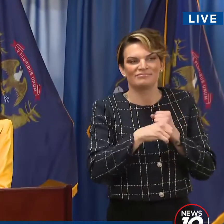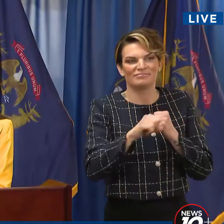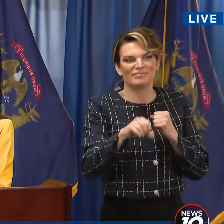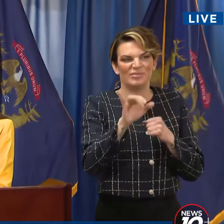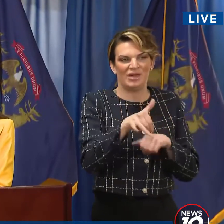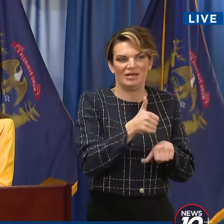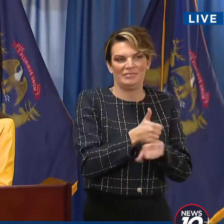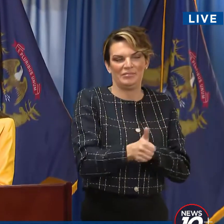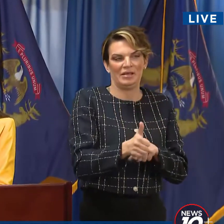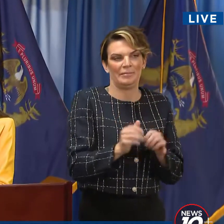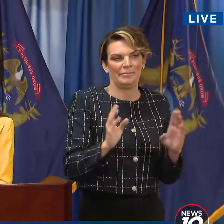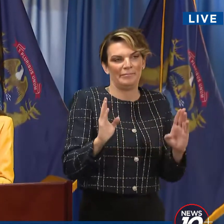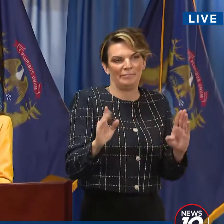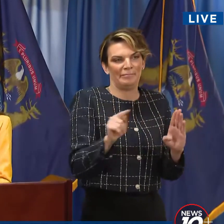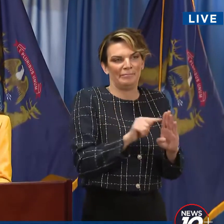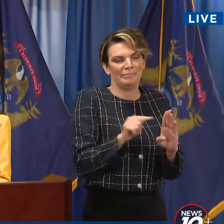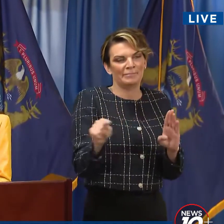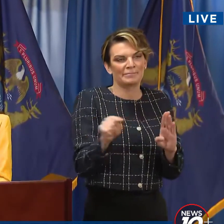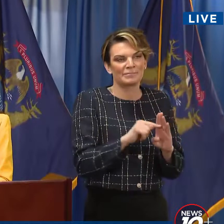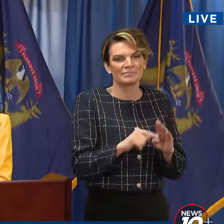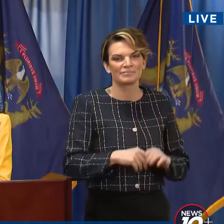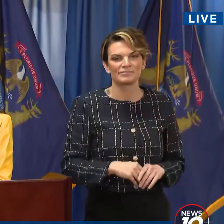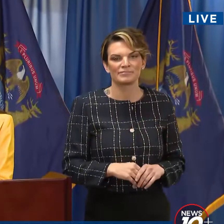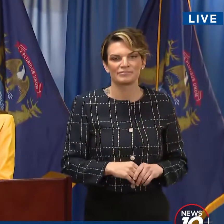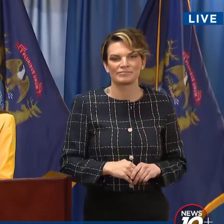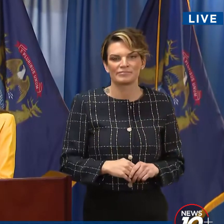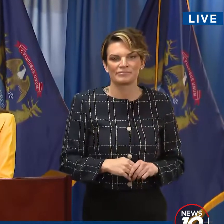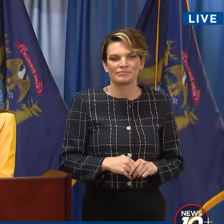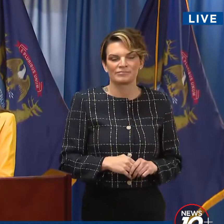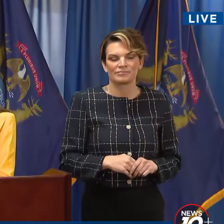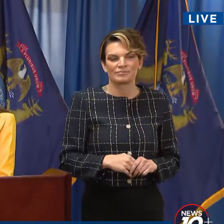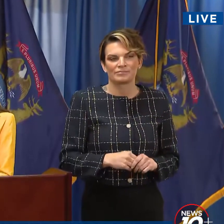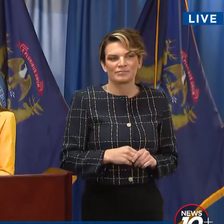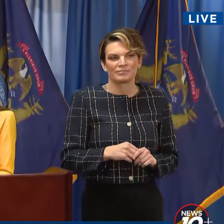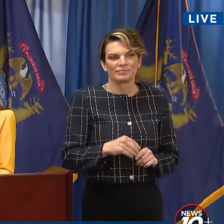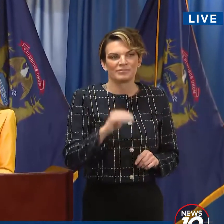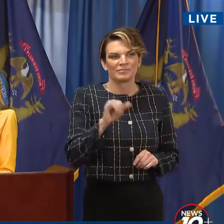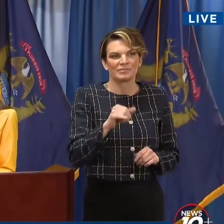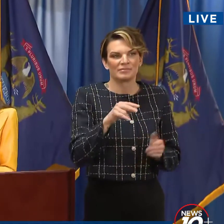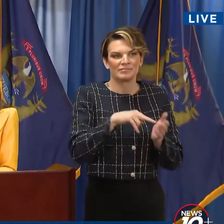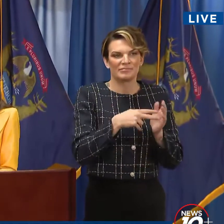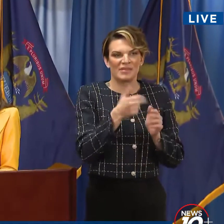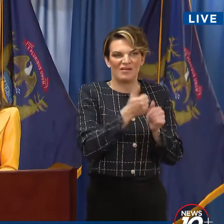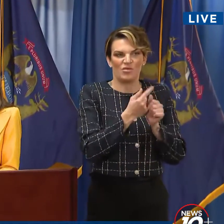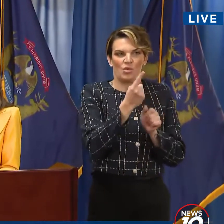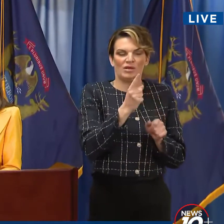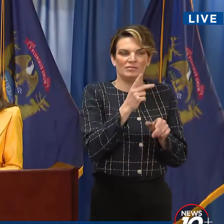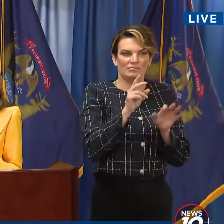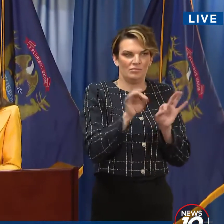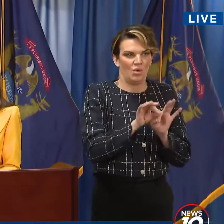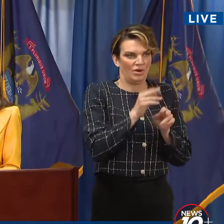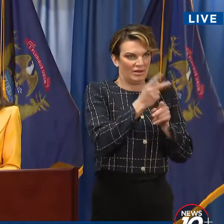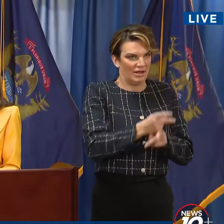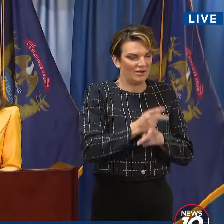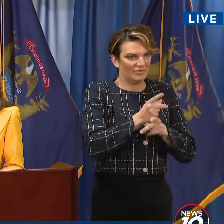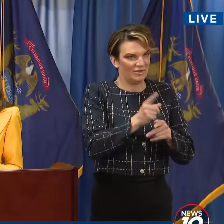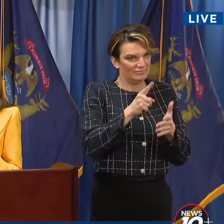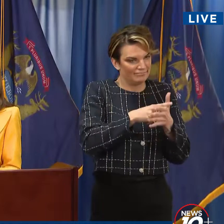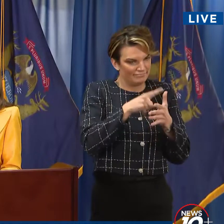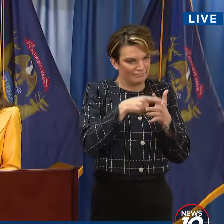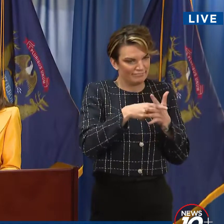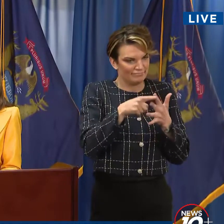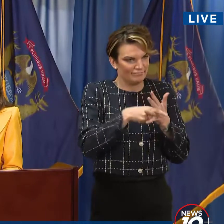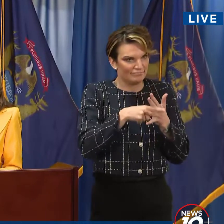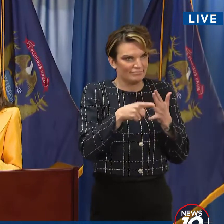occur. And, I'll also, I think, attribute it to the fact that everyone was being so careful. We knew the